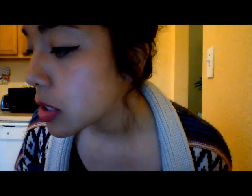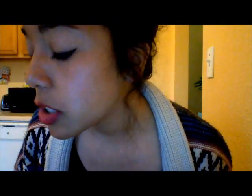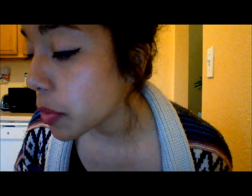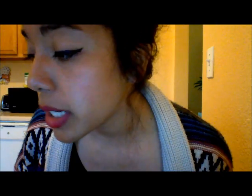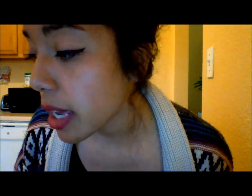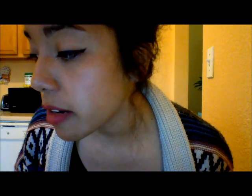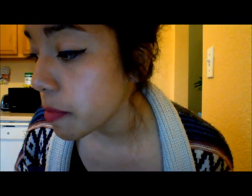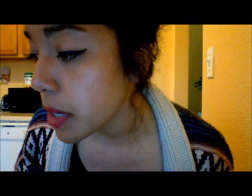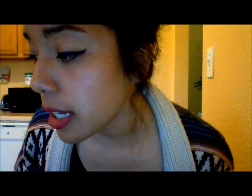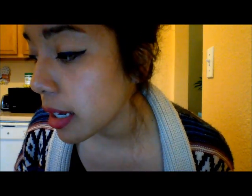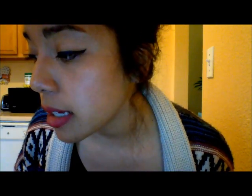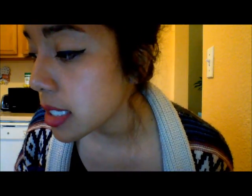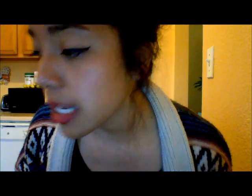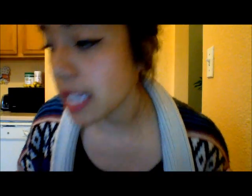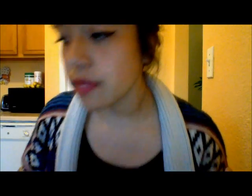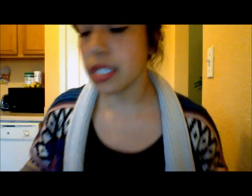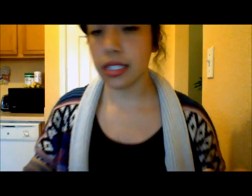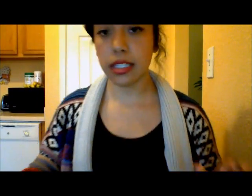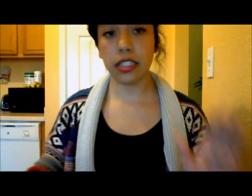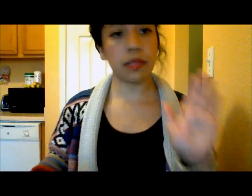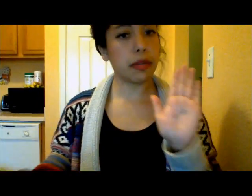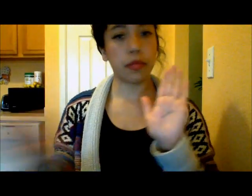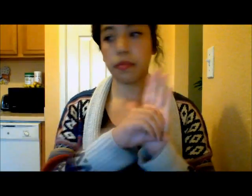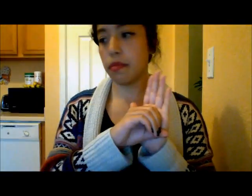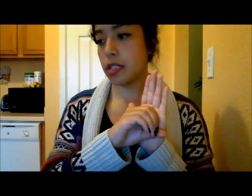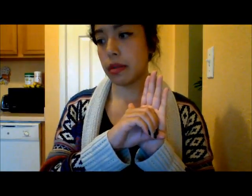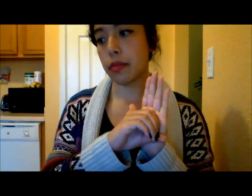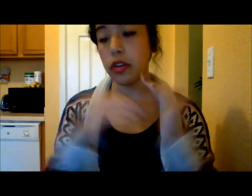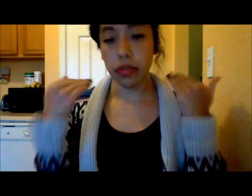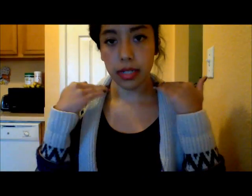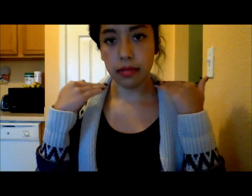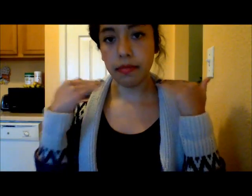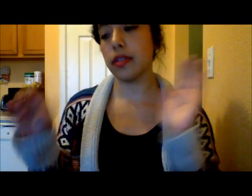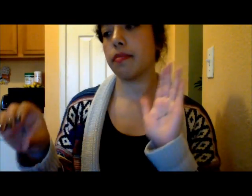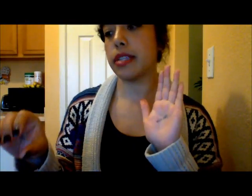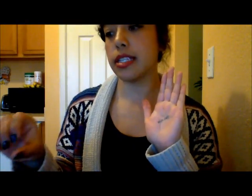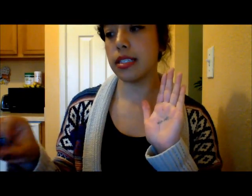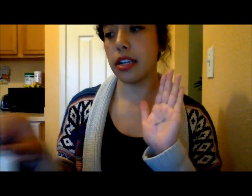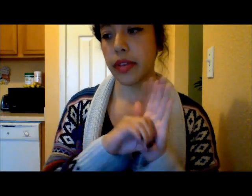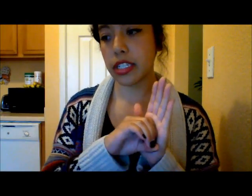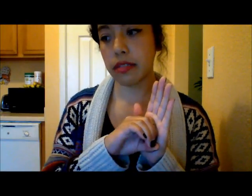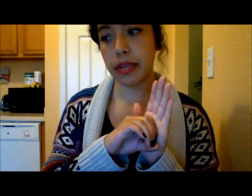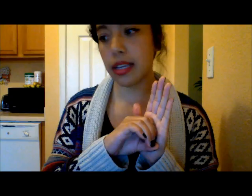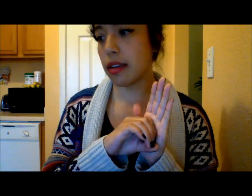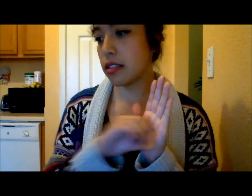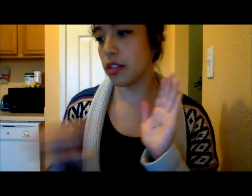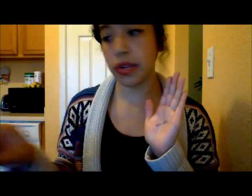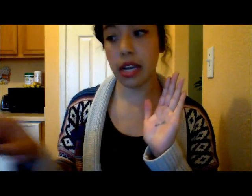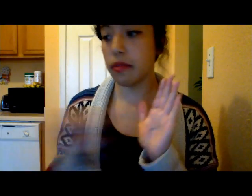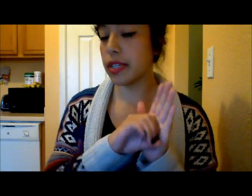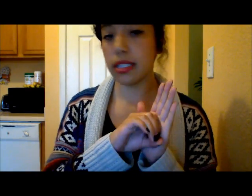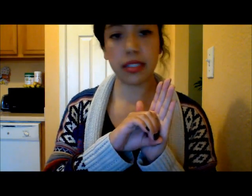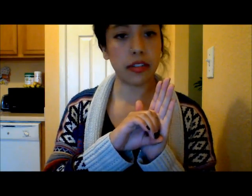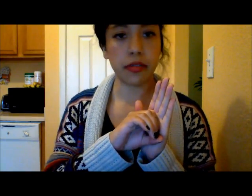To run out of money / funds. To be broke, but this is another one. To run out of funds or